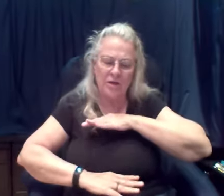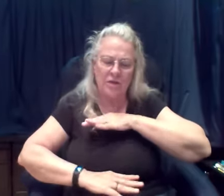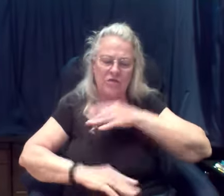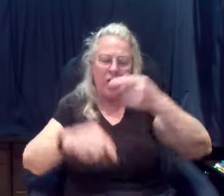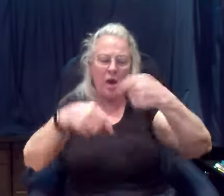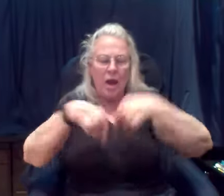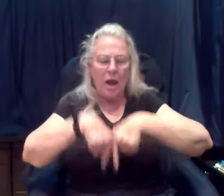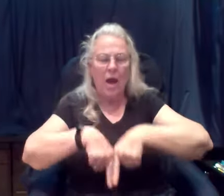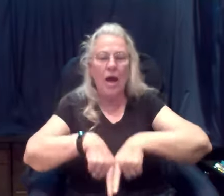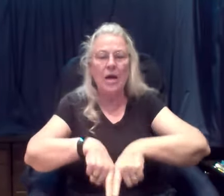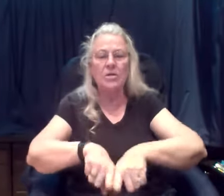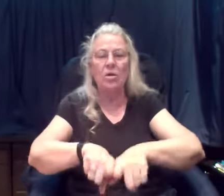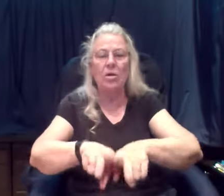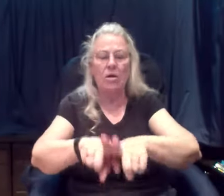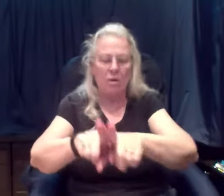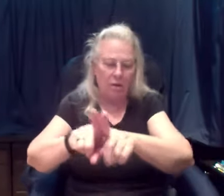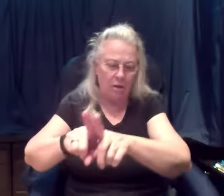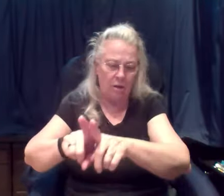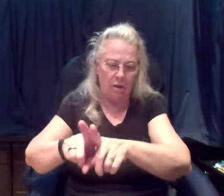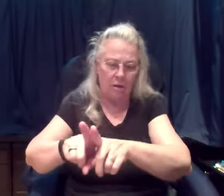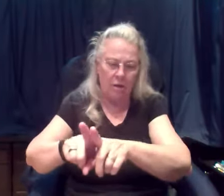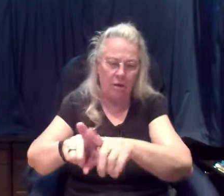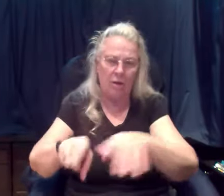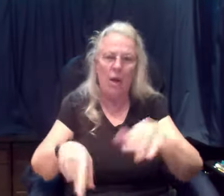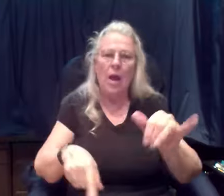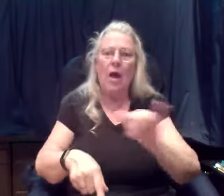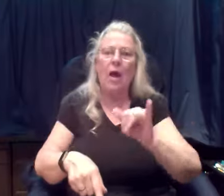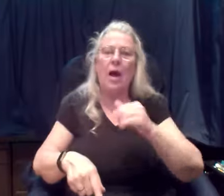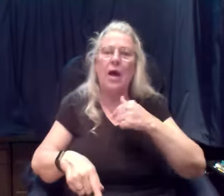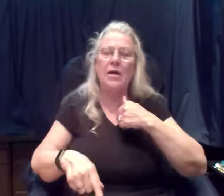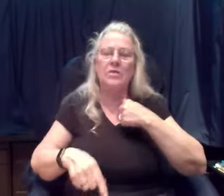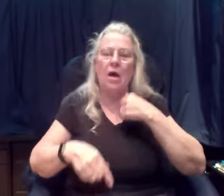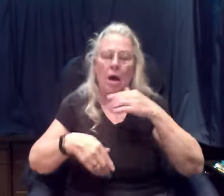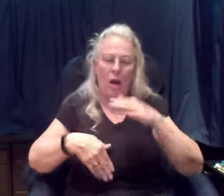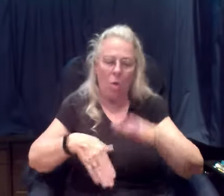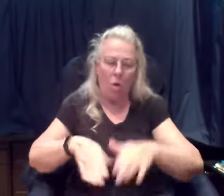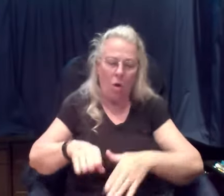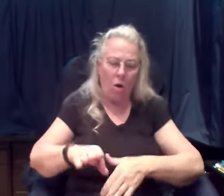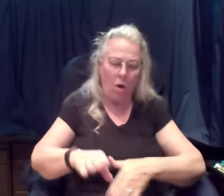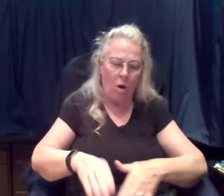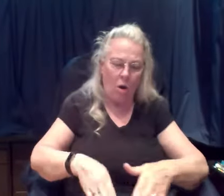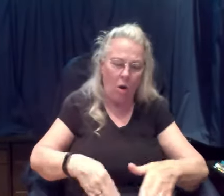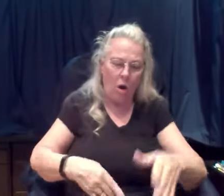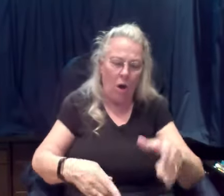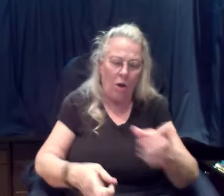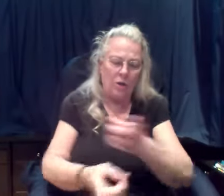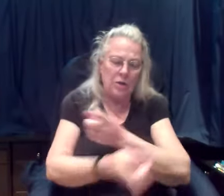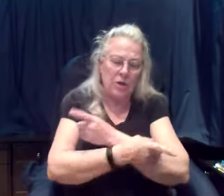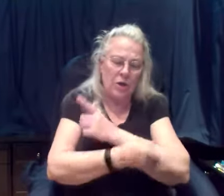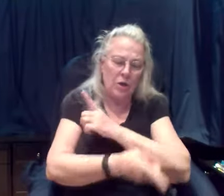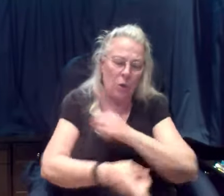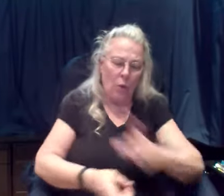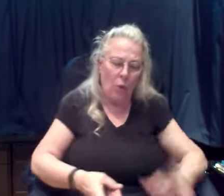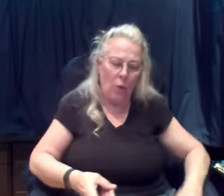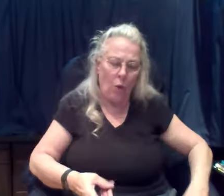satisfied as long as I walk, dear